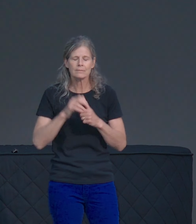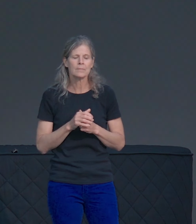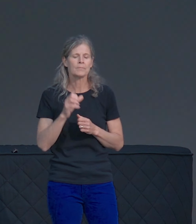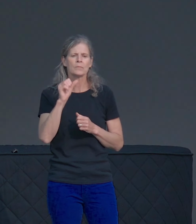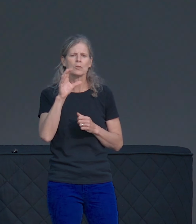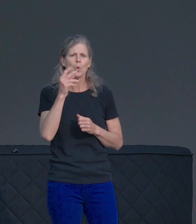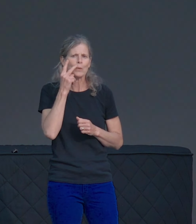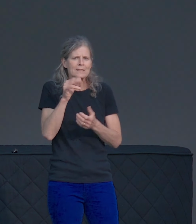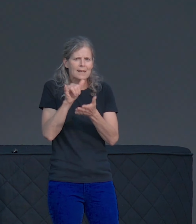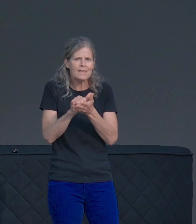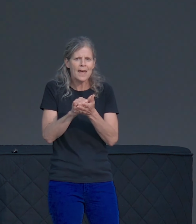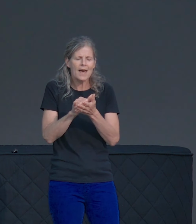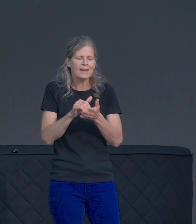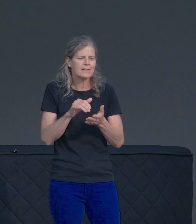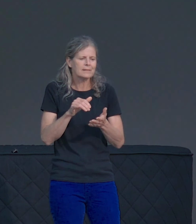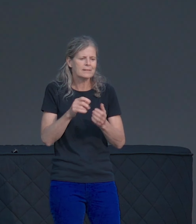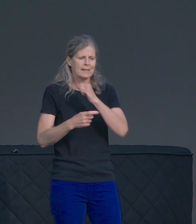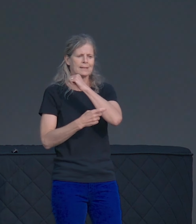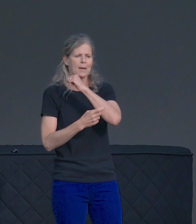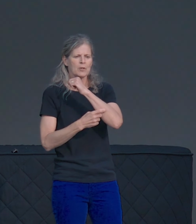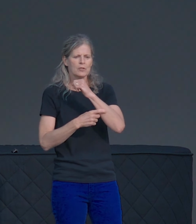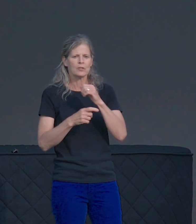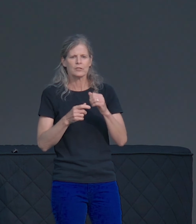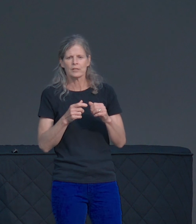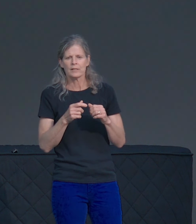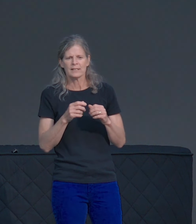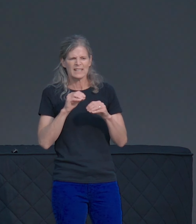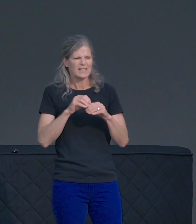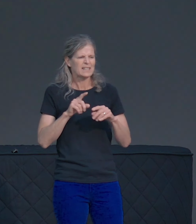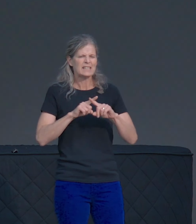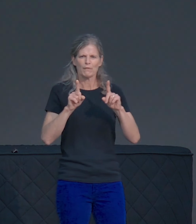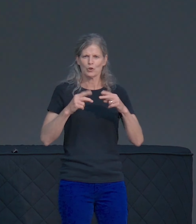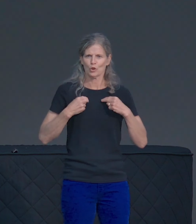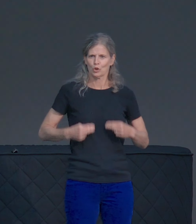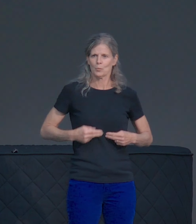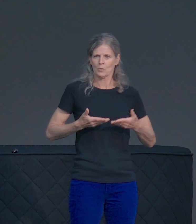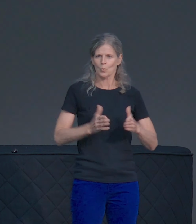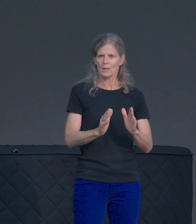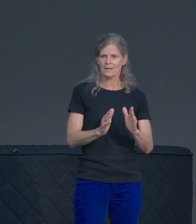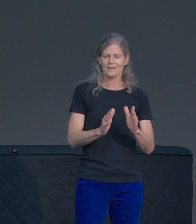And we see that temptation coming in very human ways.